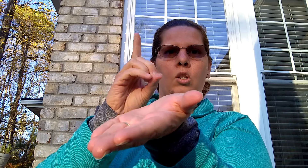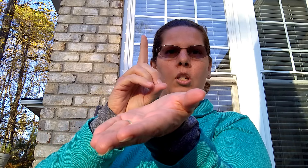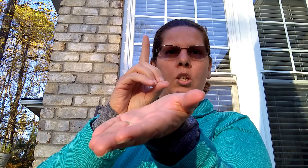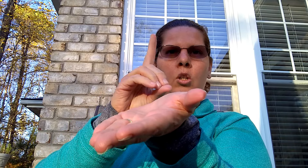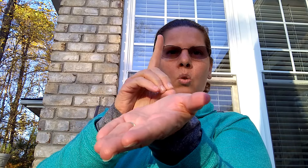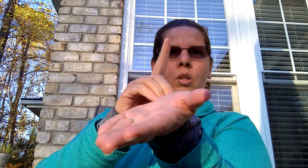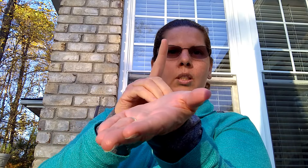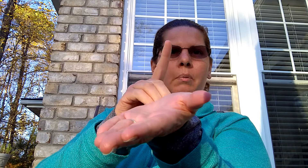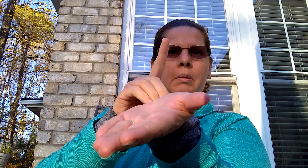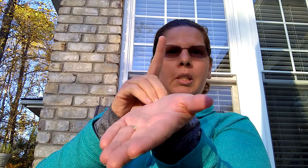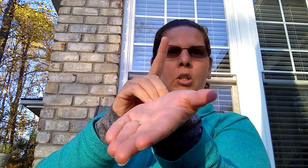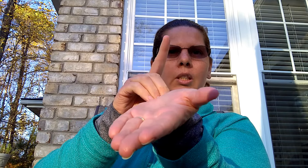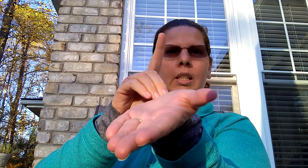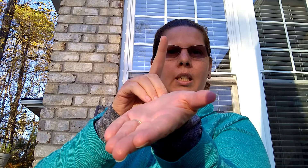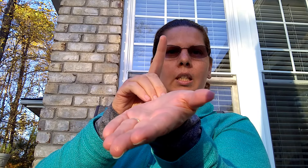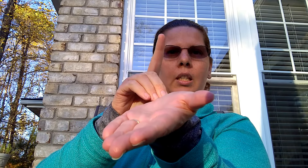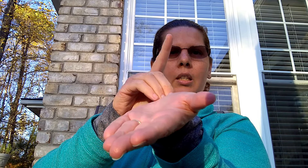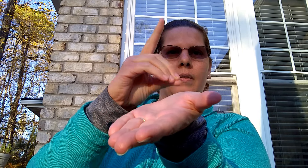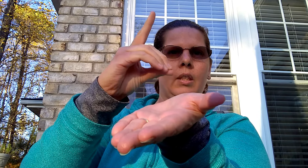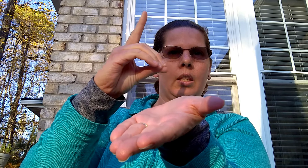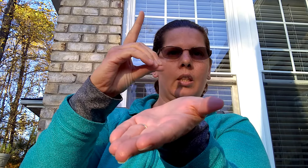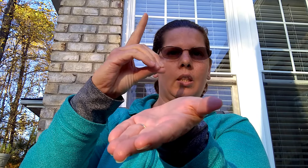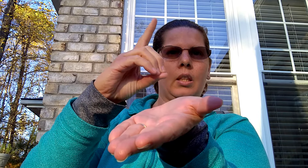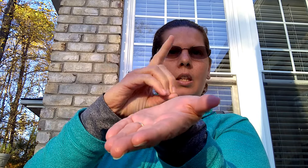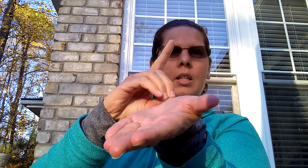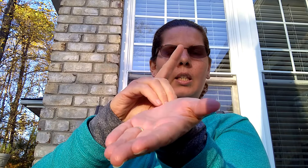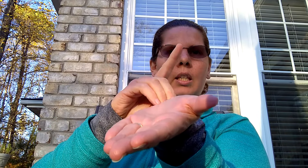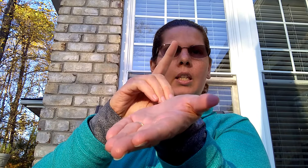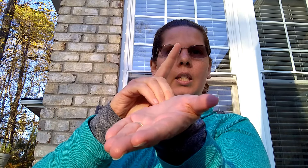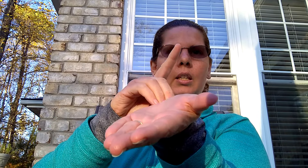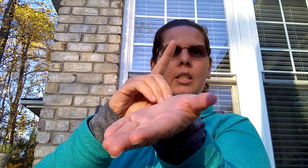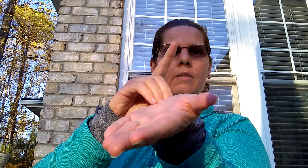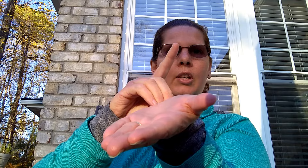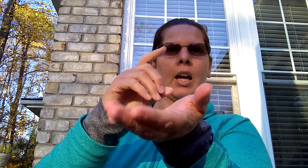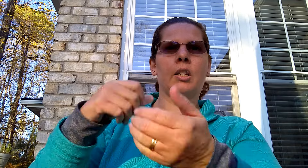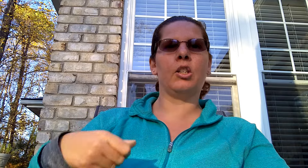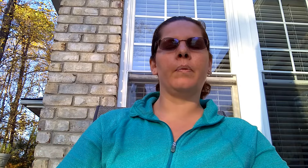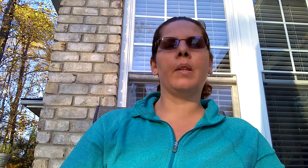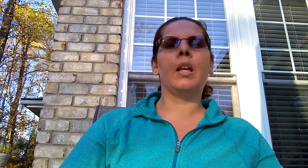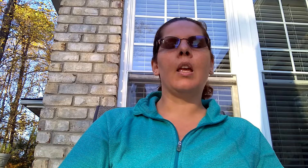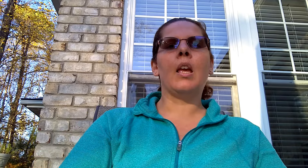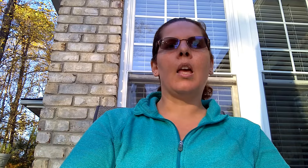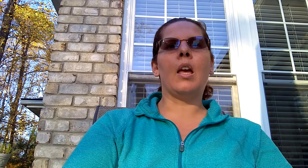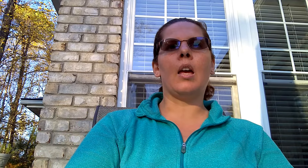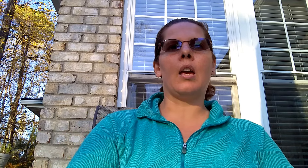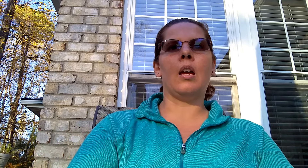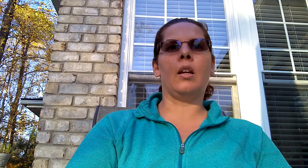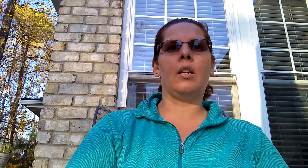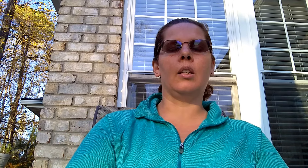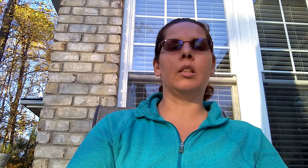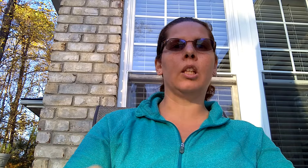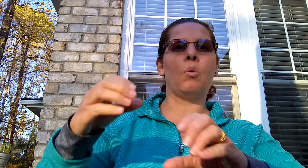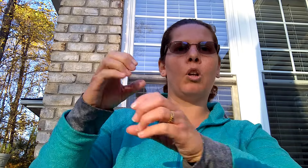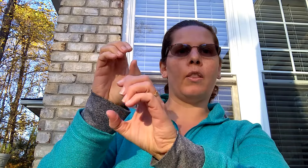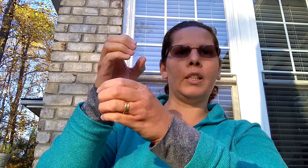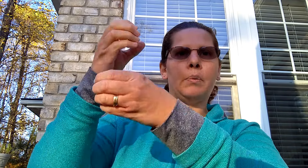can do, sometimes they use D. D is for doctor. And so I work on the